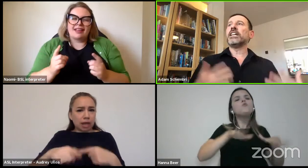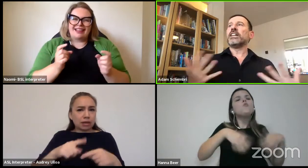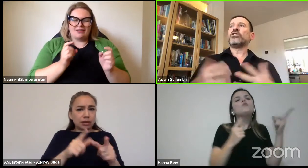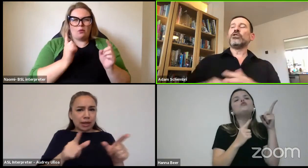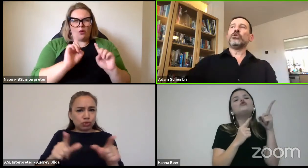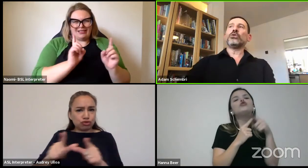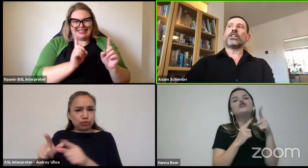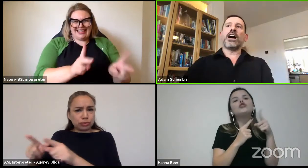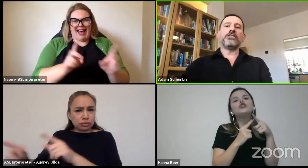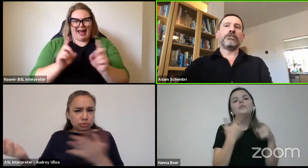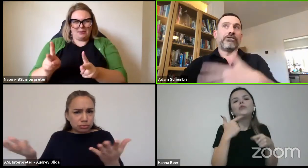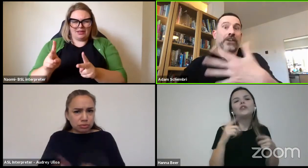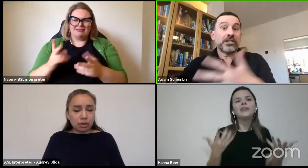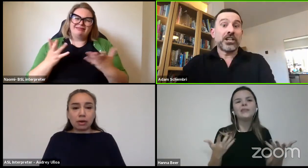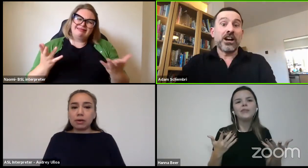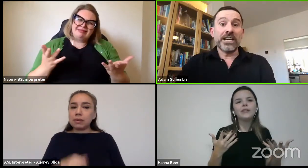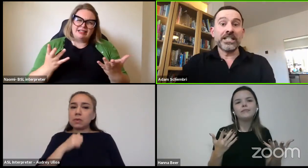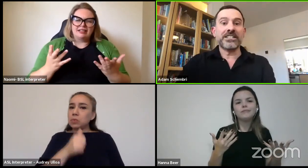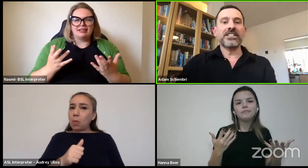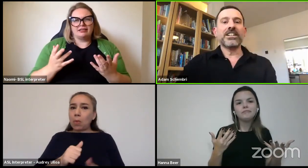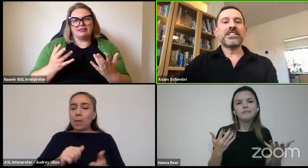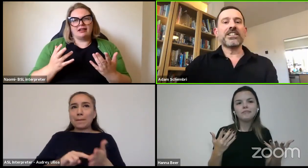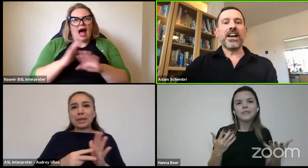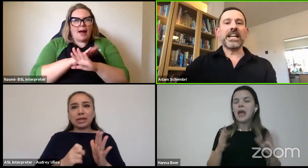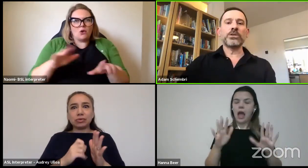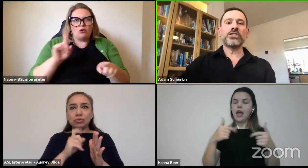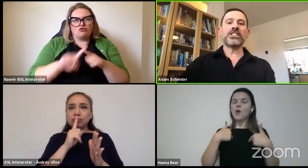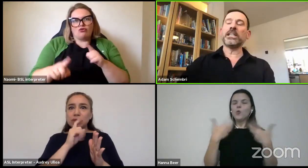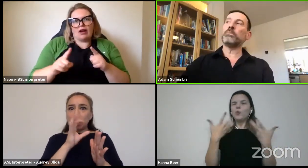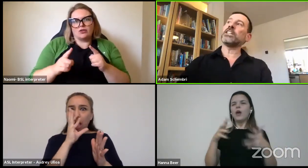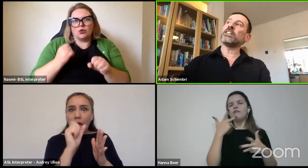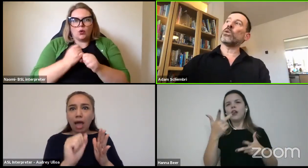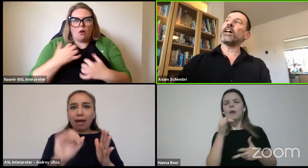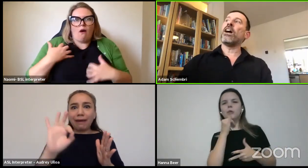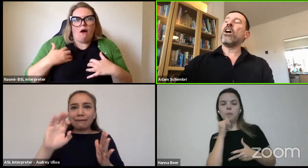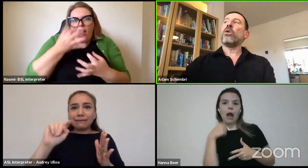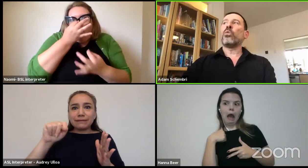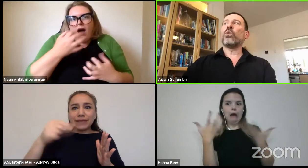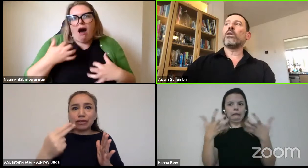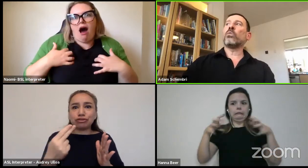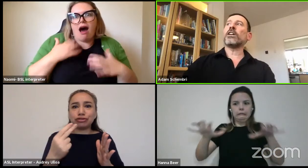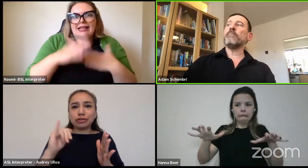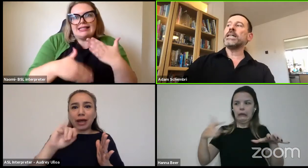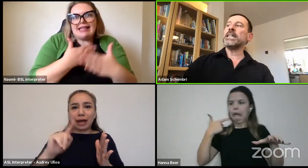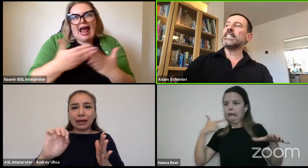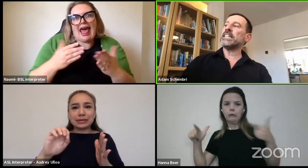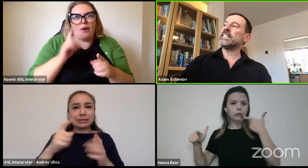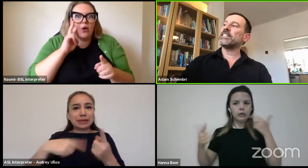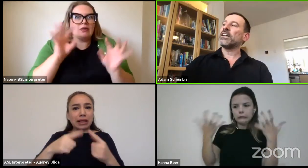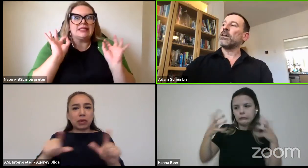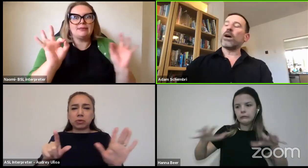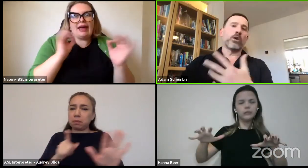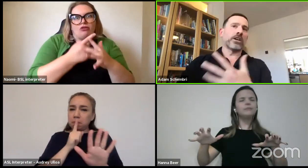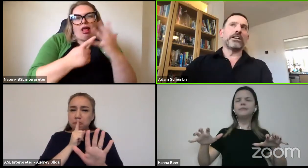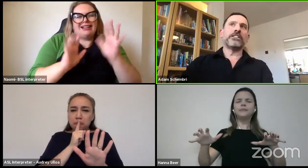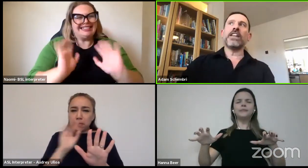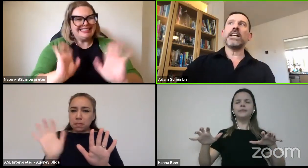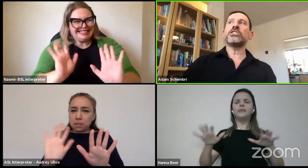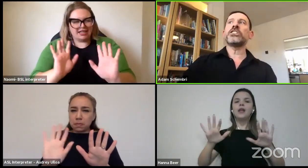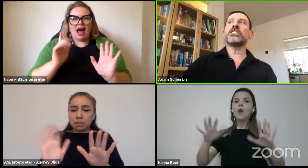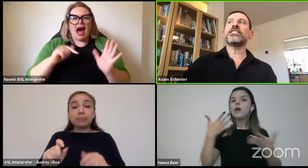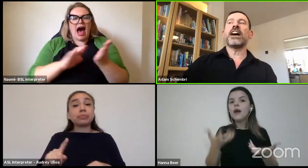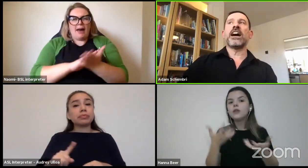mean to kind of fetishize sign languages in any particular way. What I mean is, by what kind